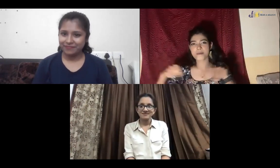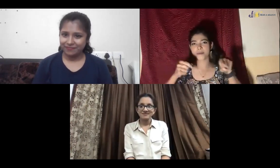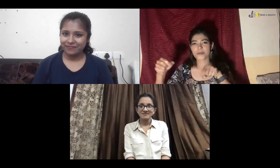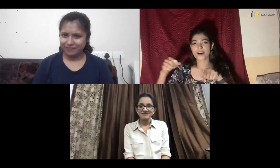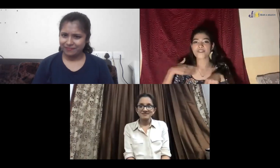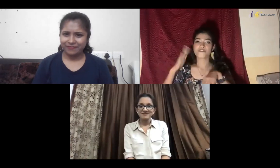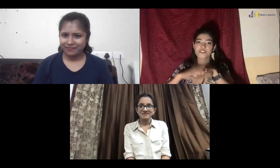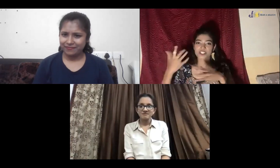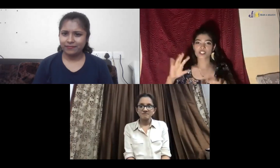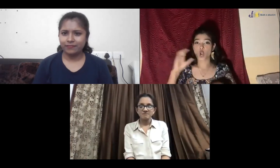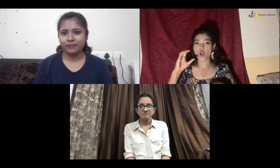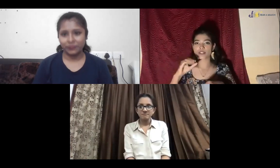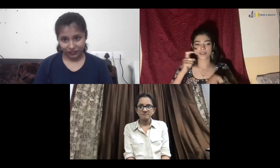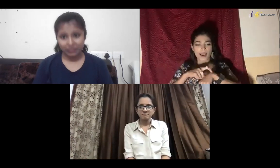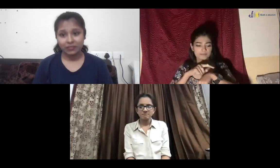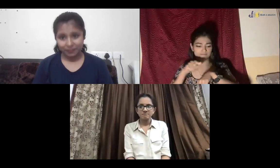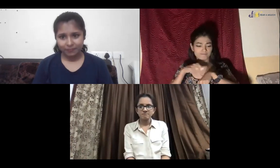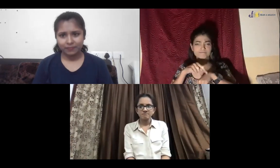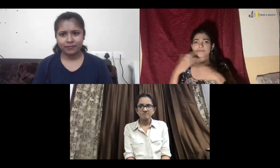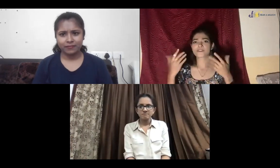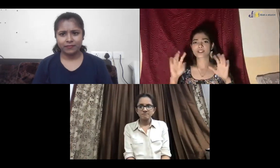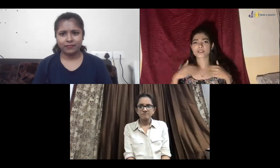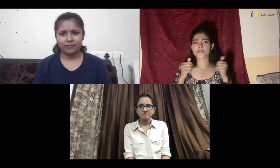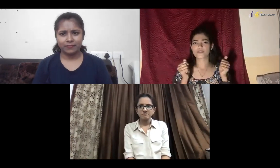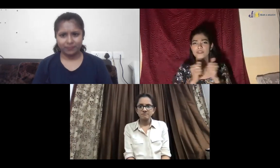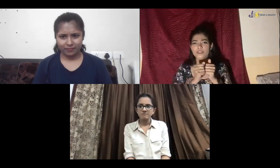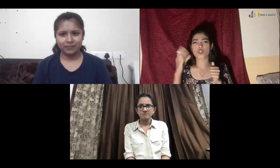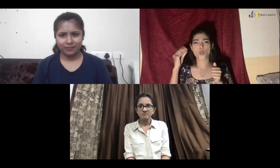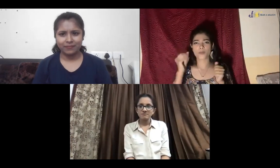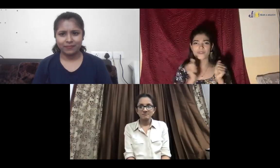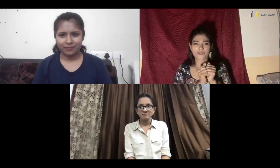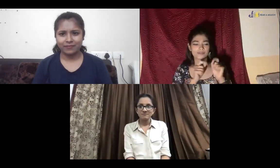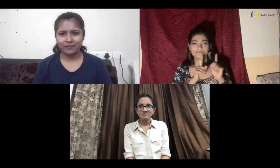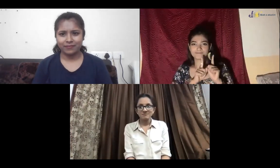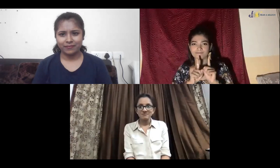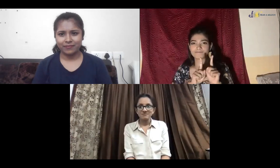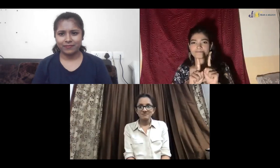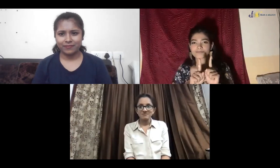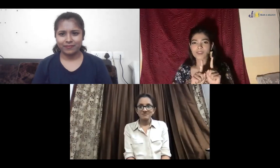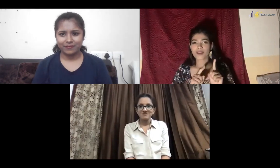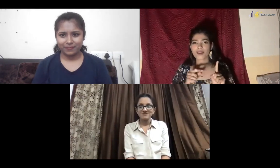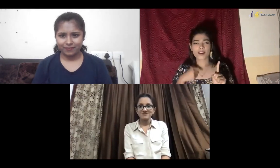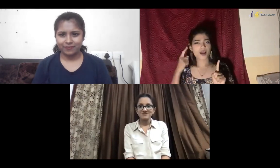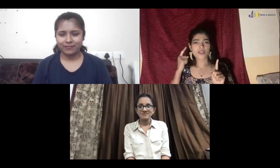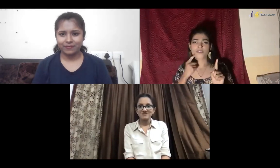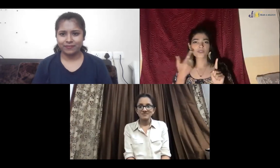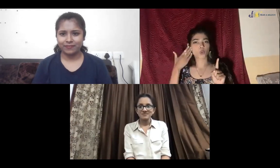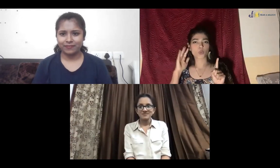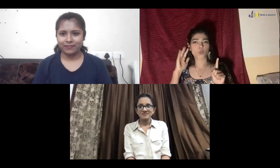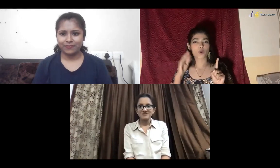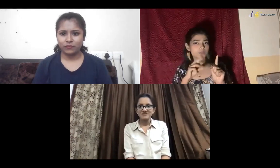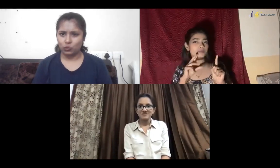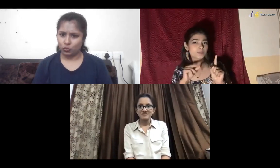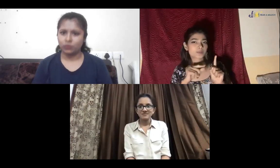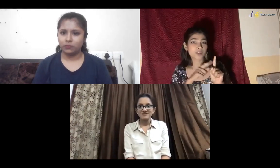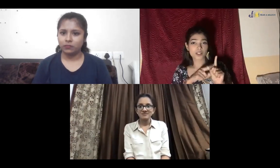was a boy who was riding a bike in a college time. So at that time, college hours were completed. So